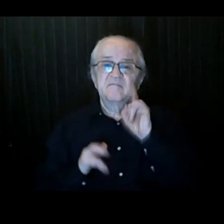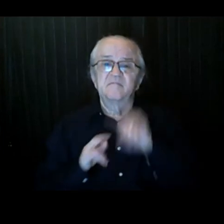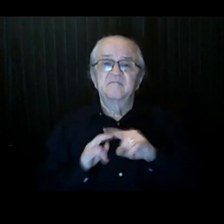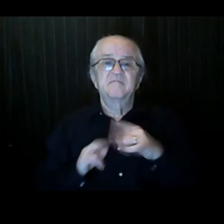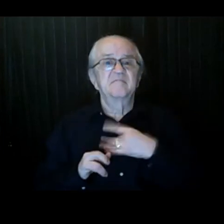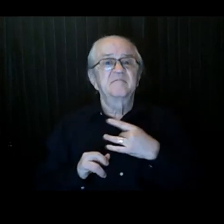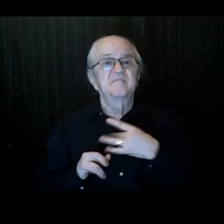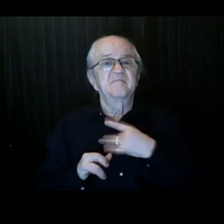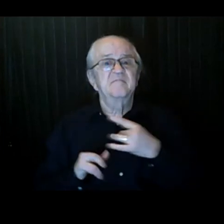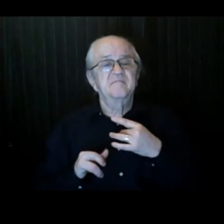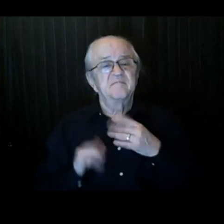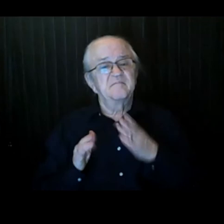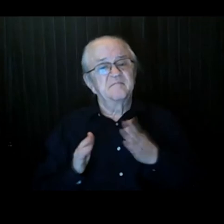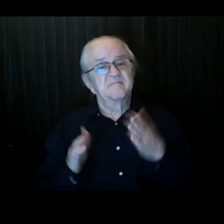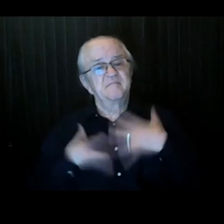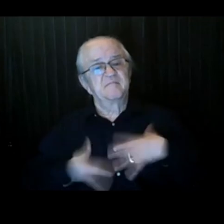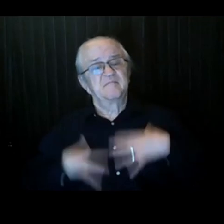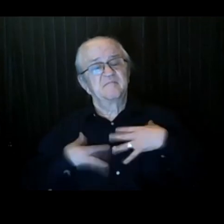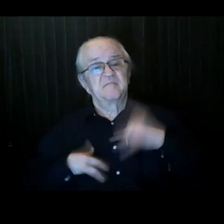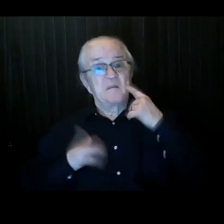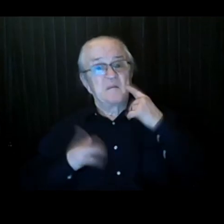thought, maybe this will work.